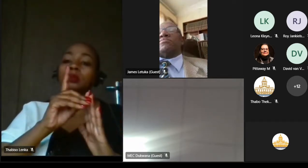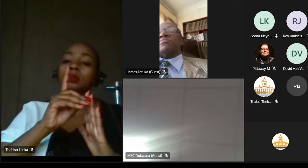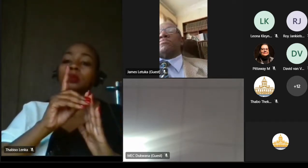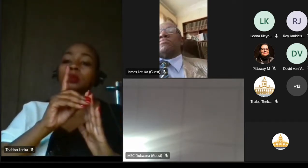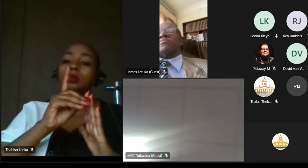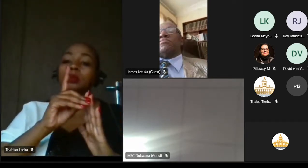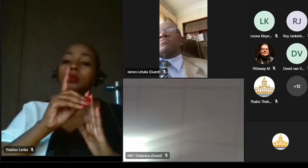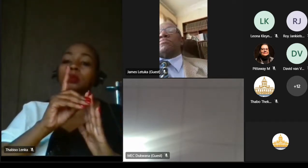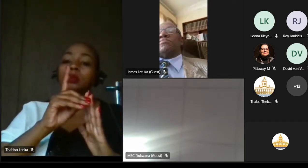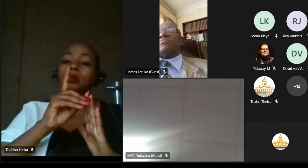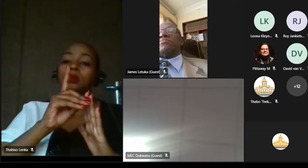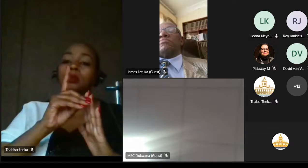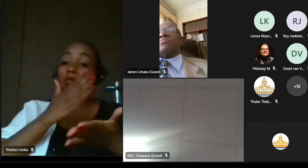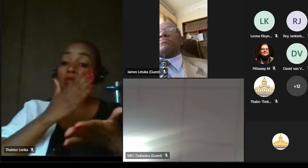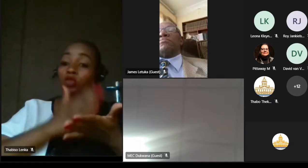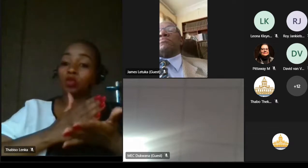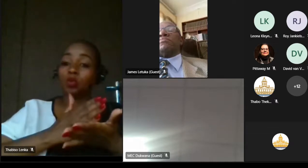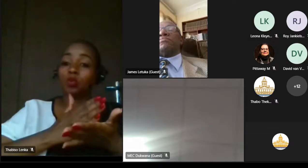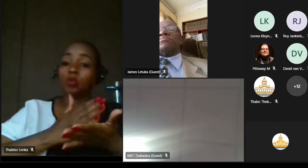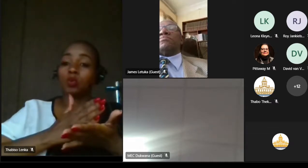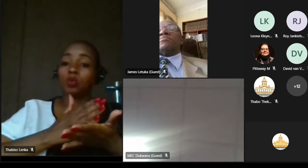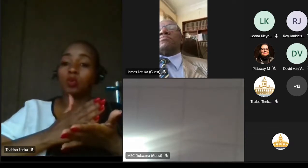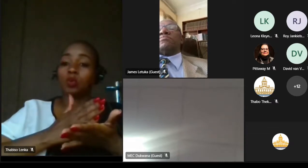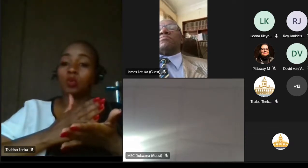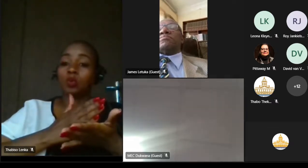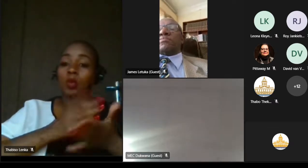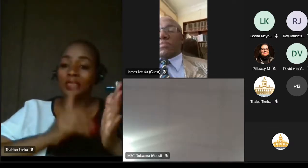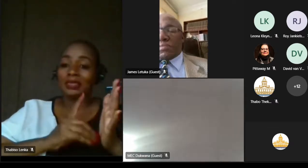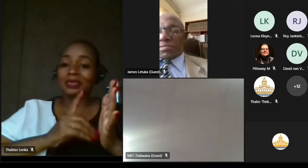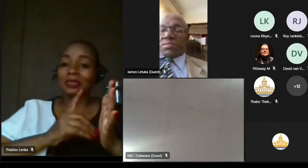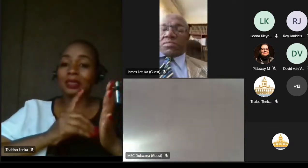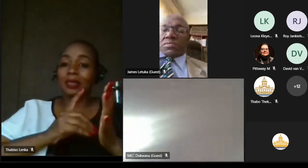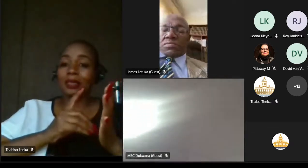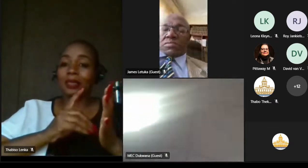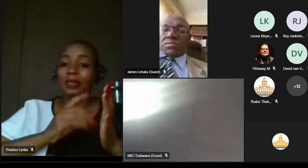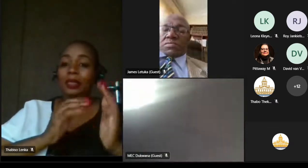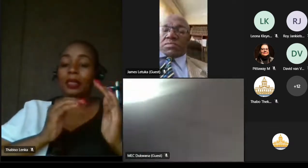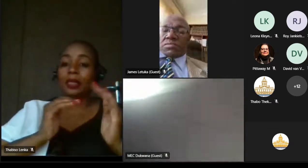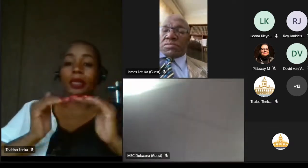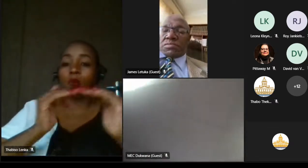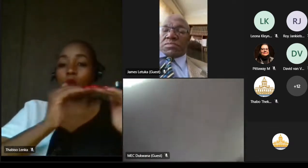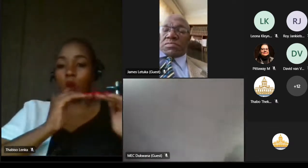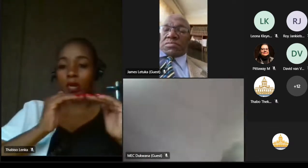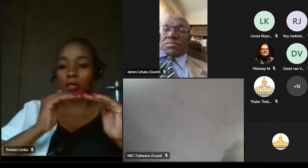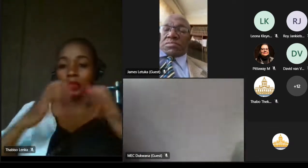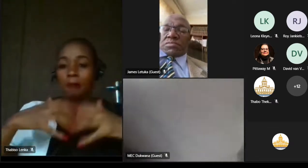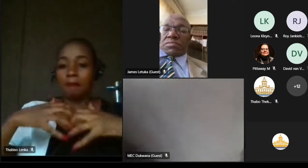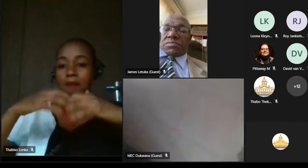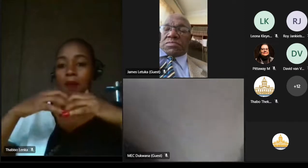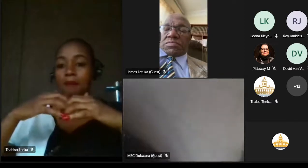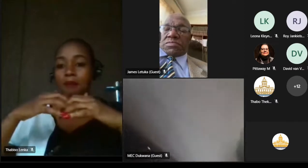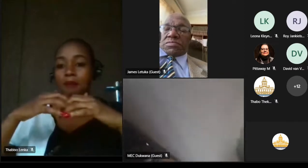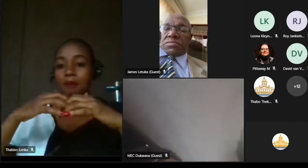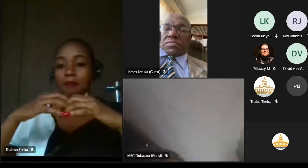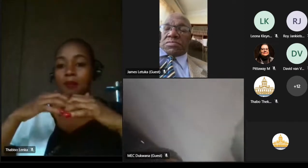to mitigate the underdevelopment, inequality, unemployment, and poverty.